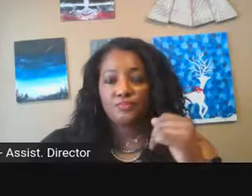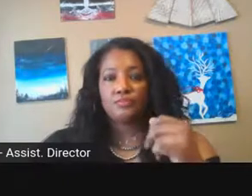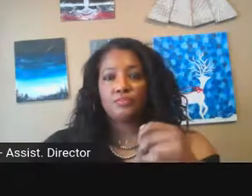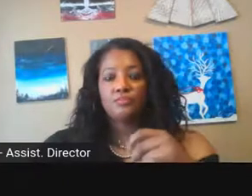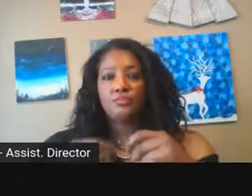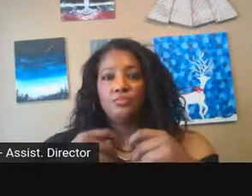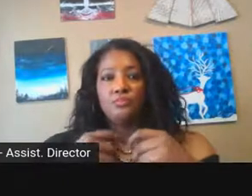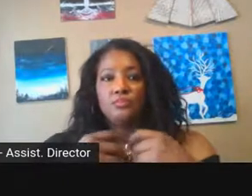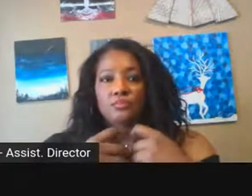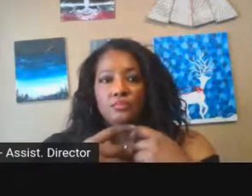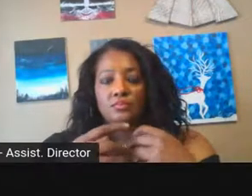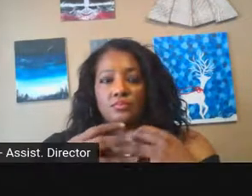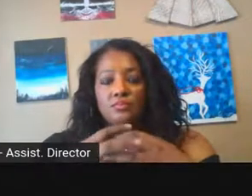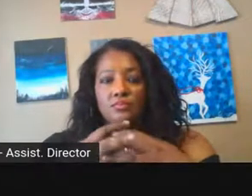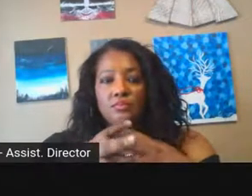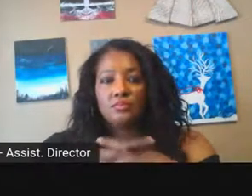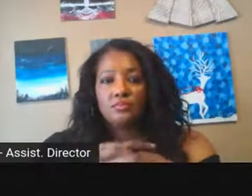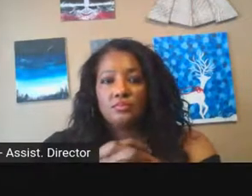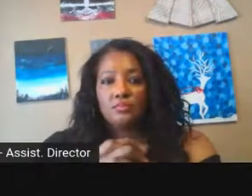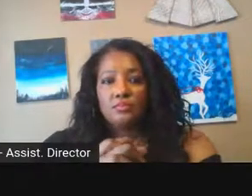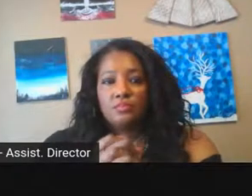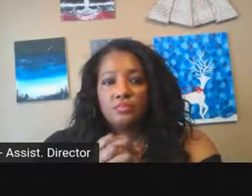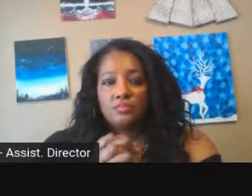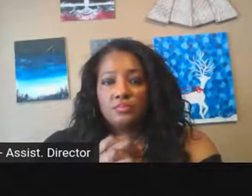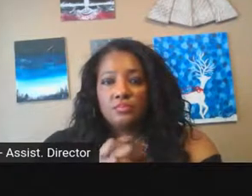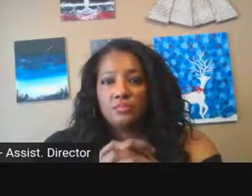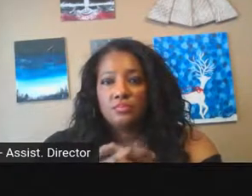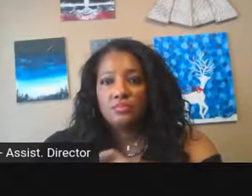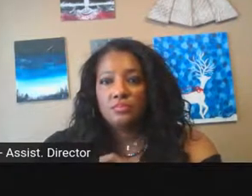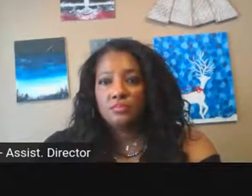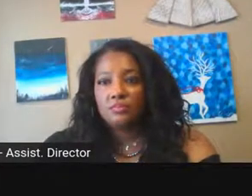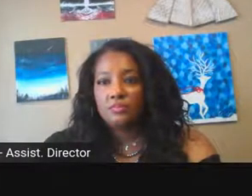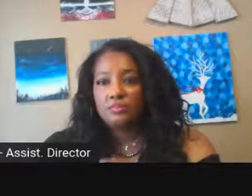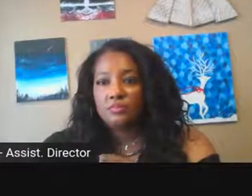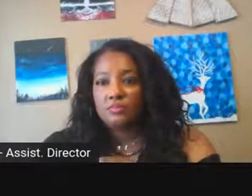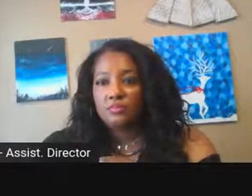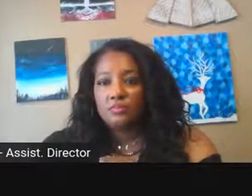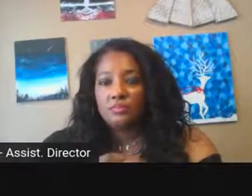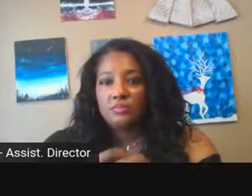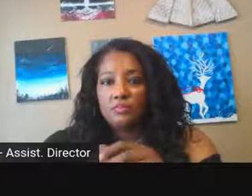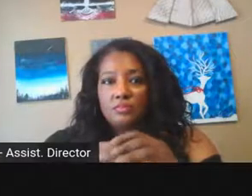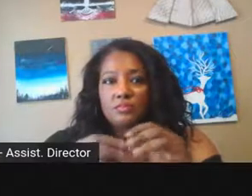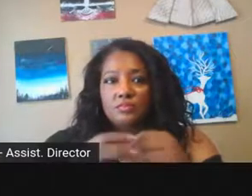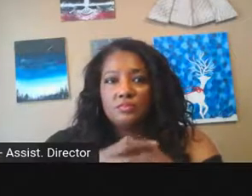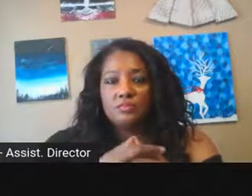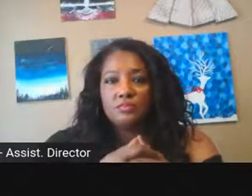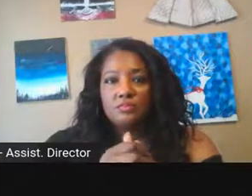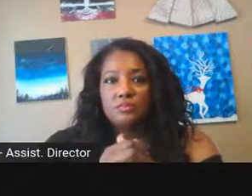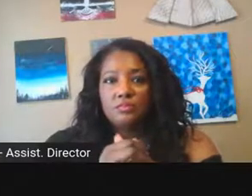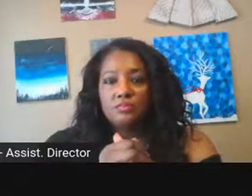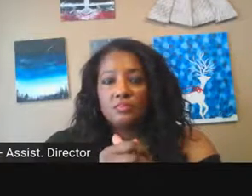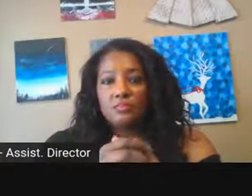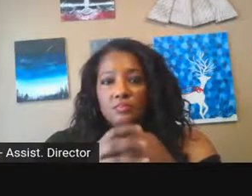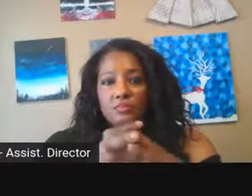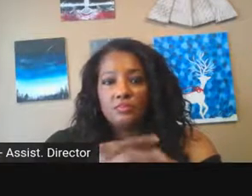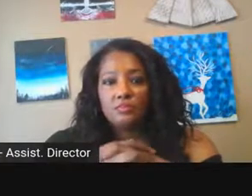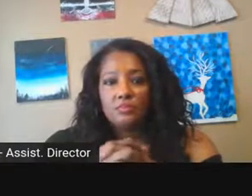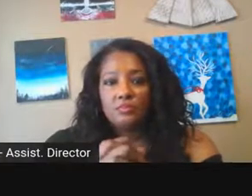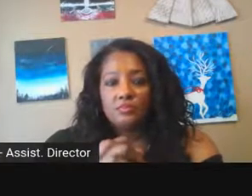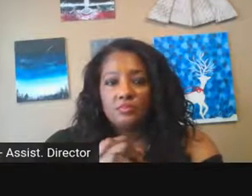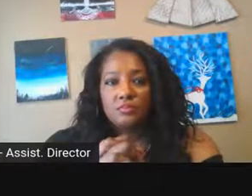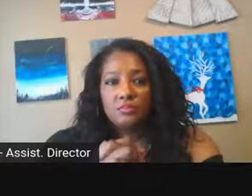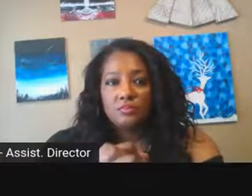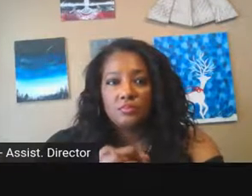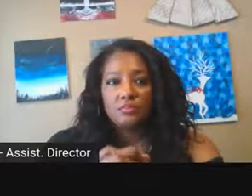do we make this happen with it looking different? And how do we embrace that and just elevate it up to the next level? So that's what